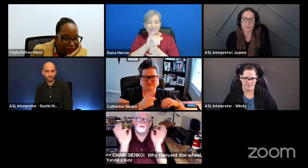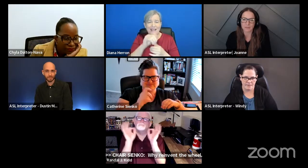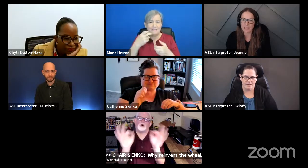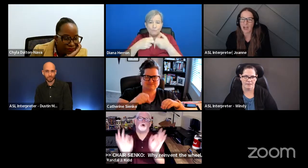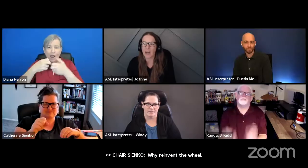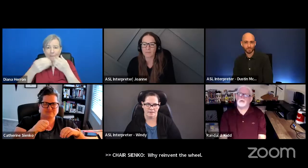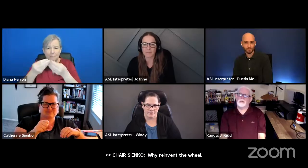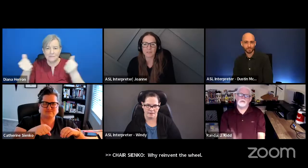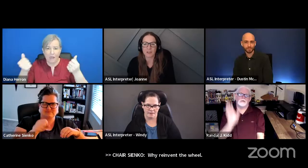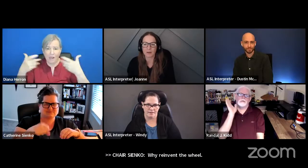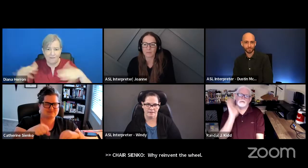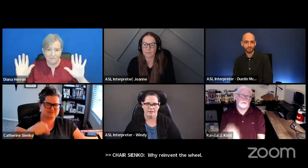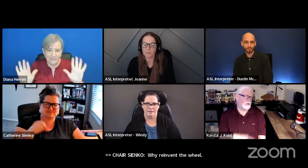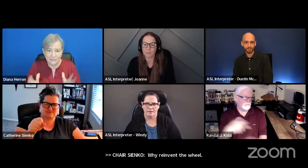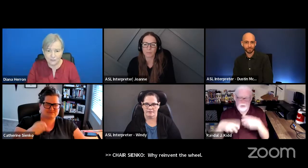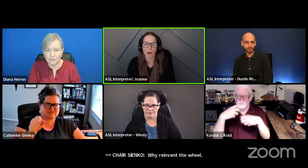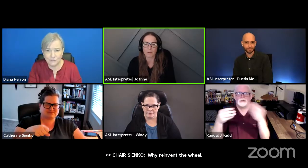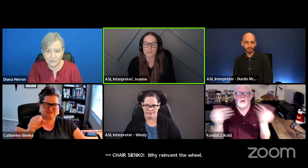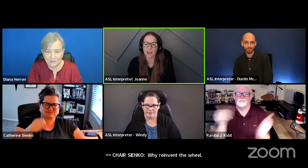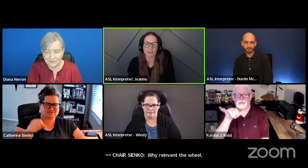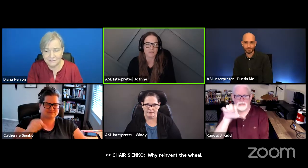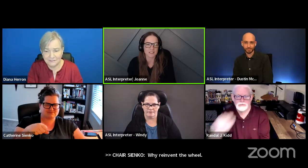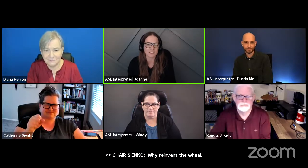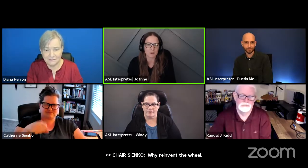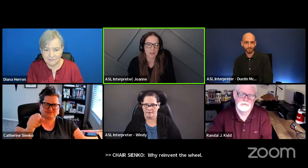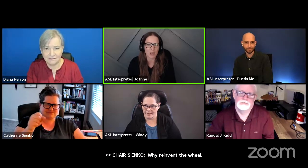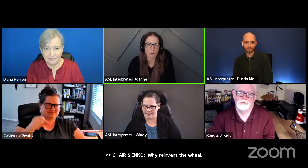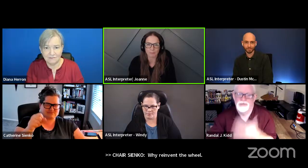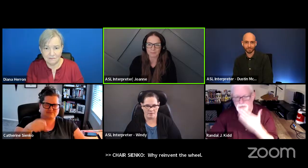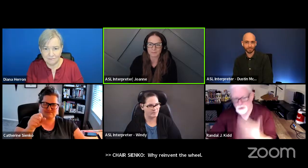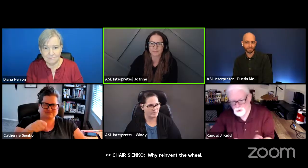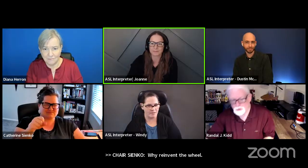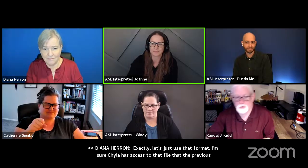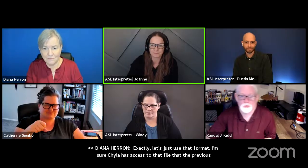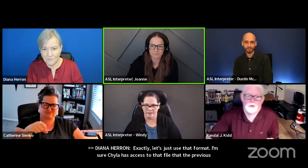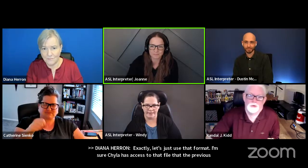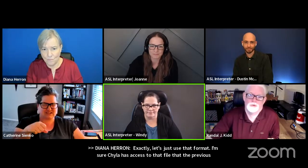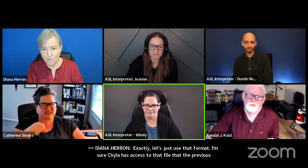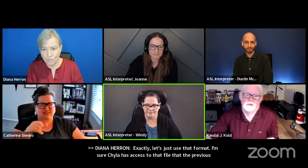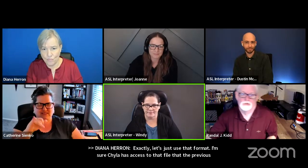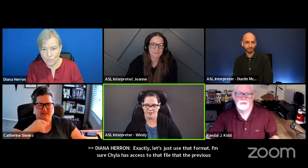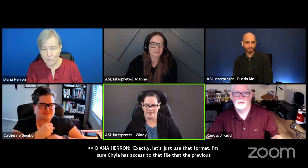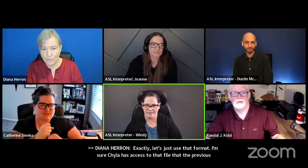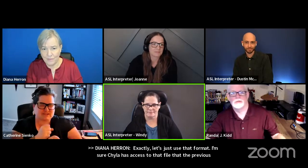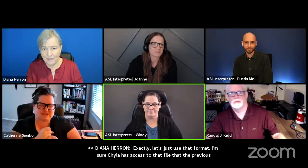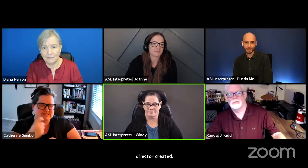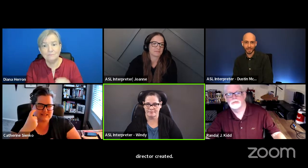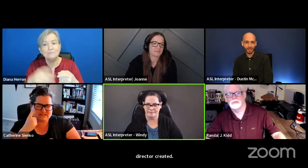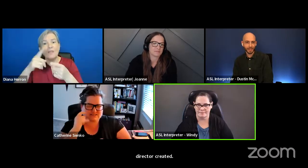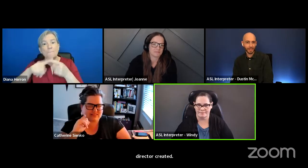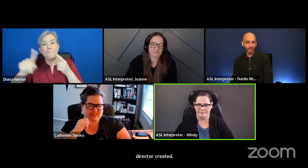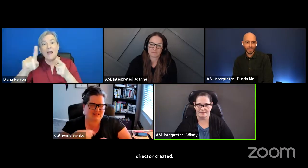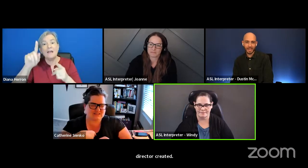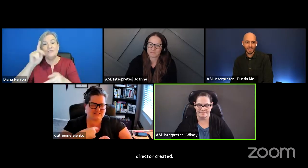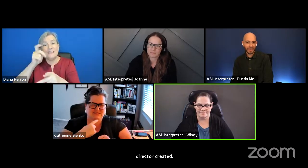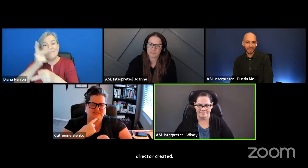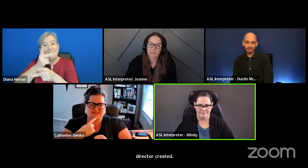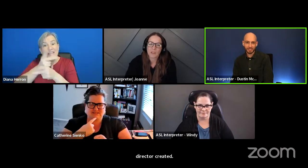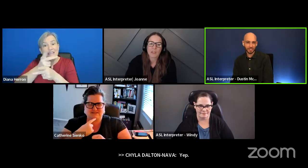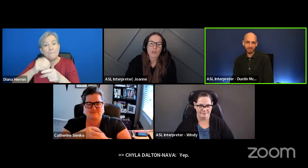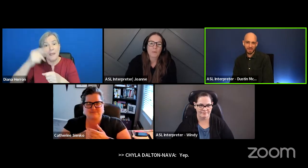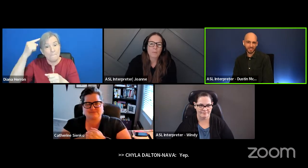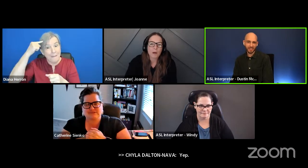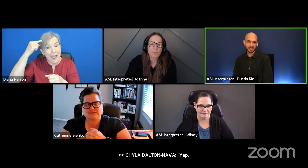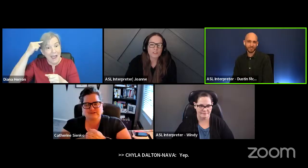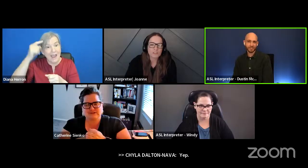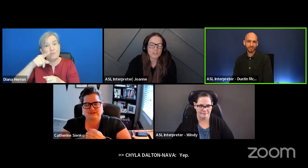created. Yeah. So problem solved. There we go. All right. Problem solved. All right. Great. And